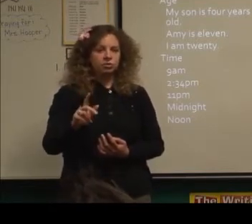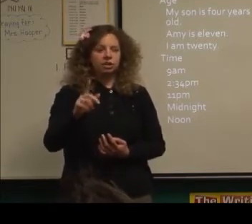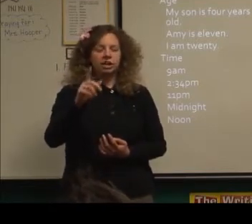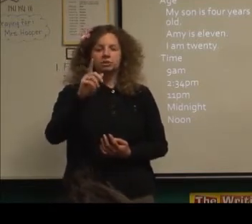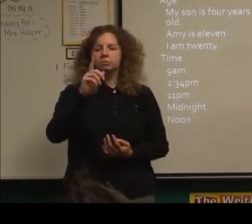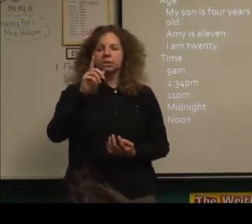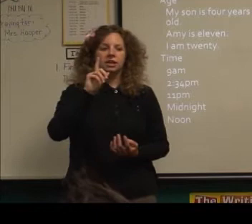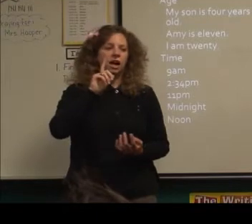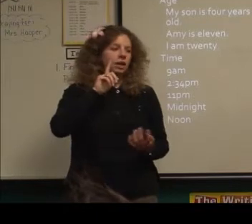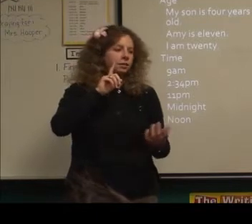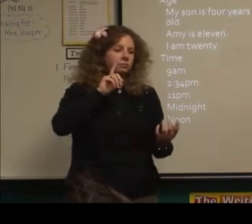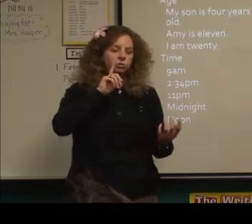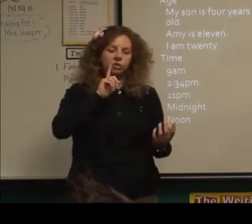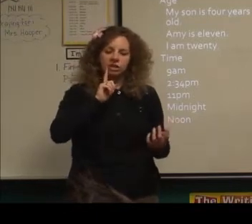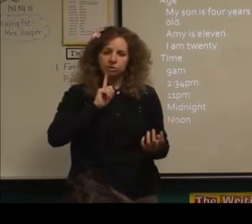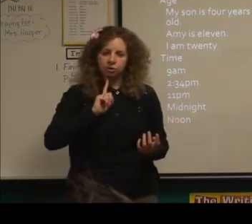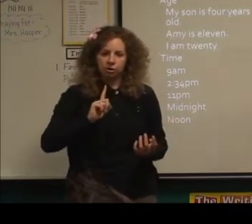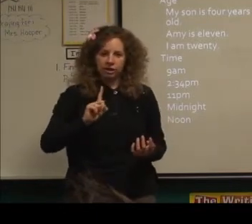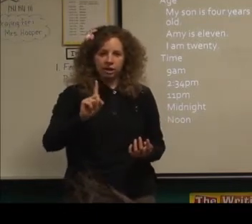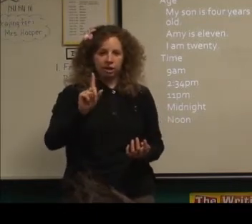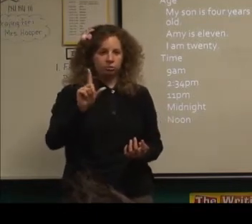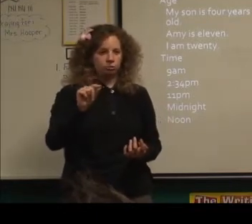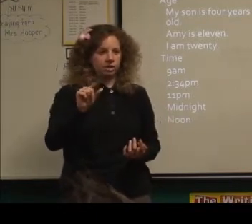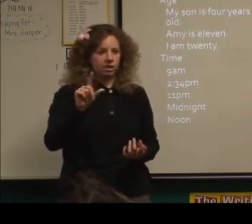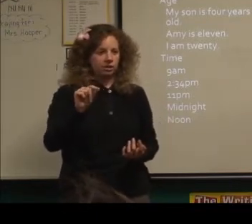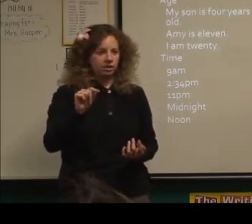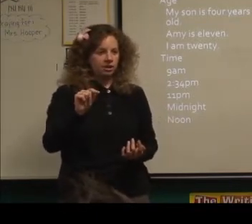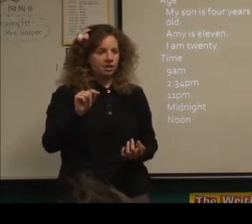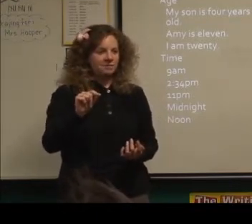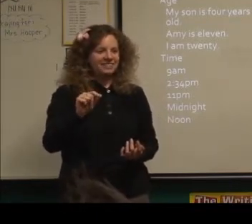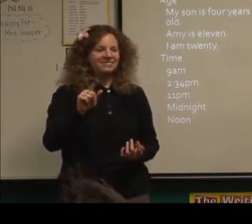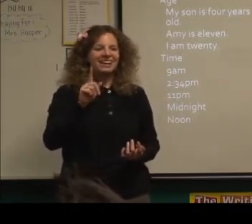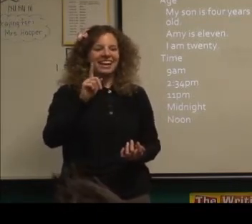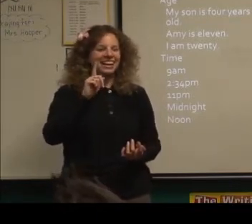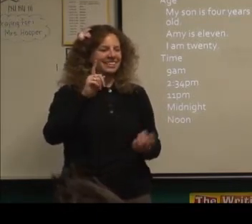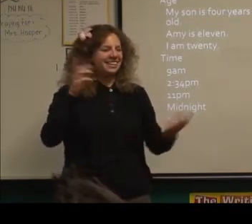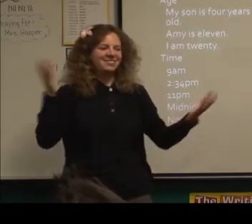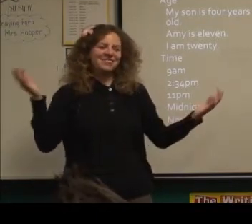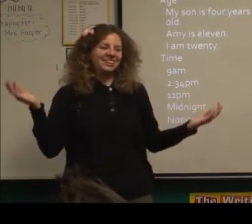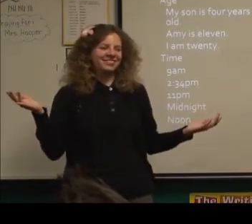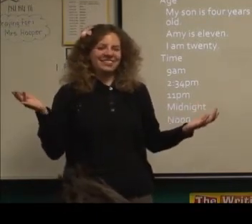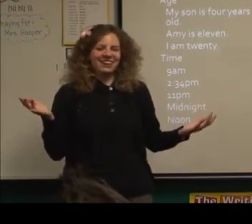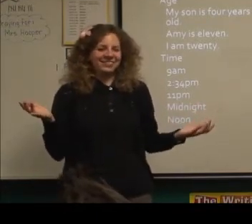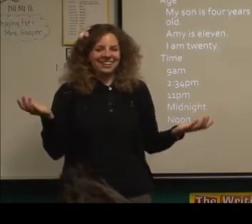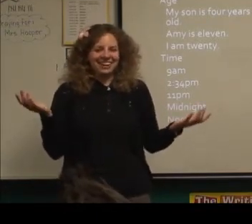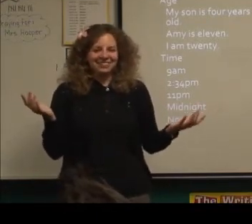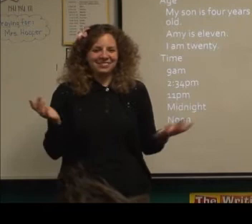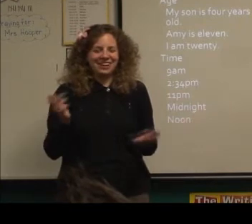your age would be, I'm 20. So you go here and go 20. My age, everybody loves that one. I don't know why.